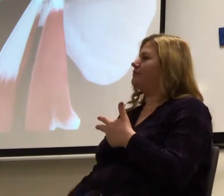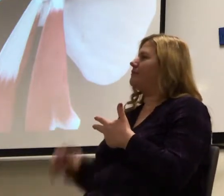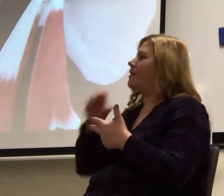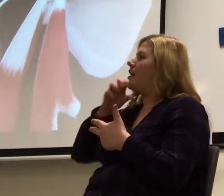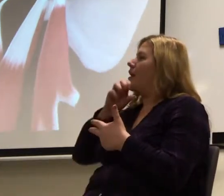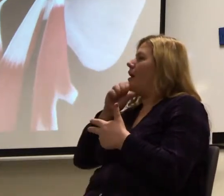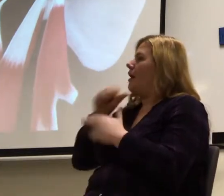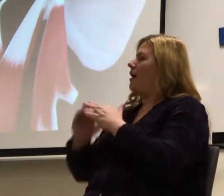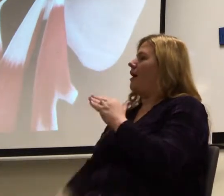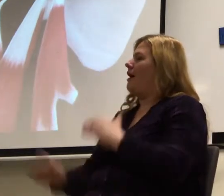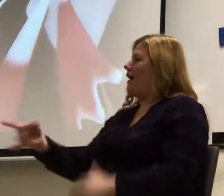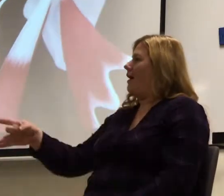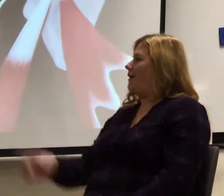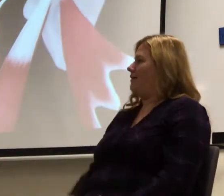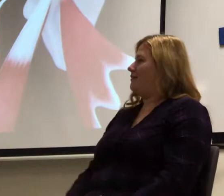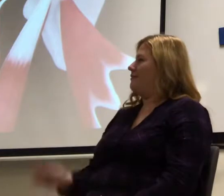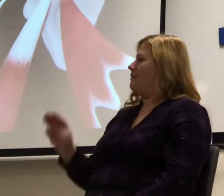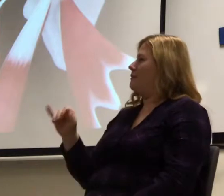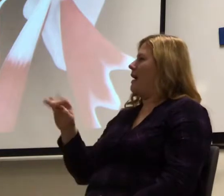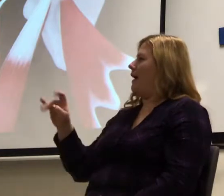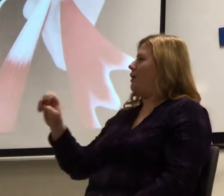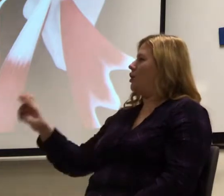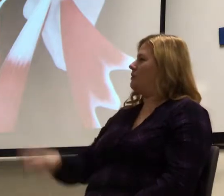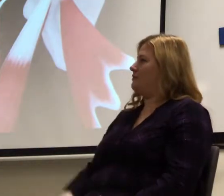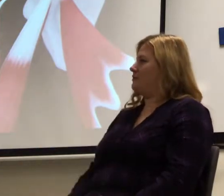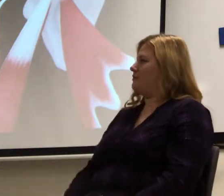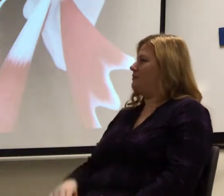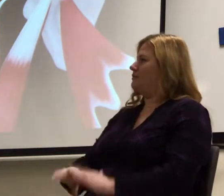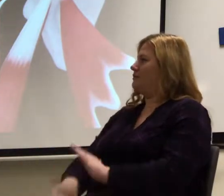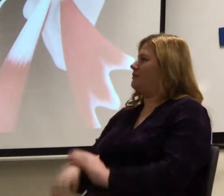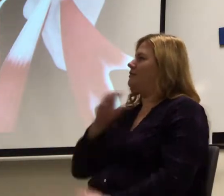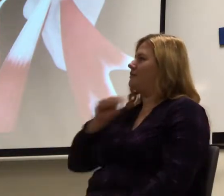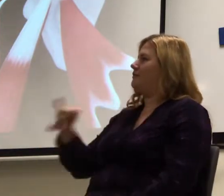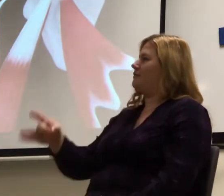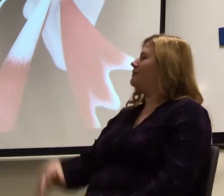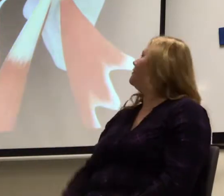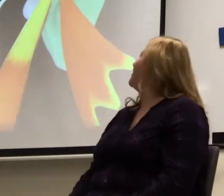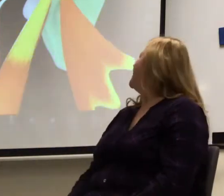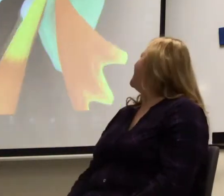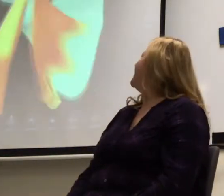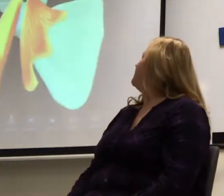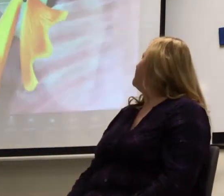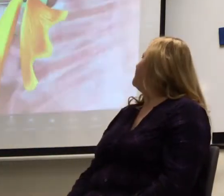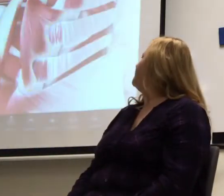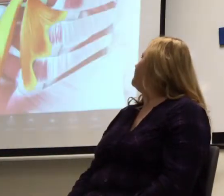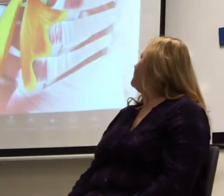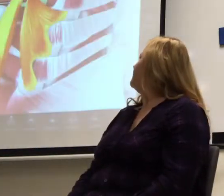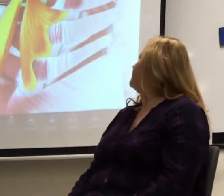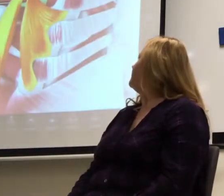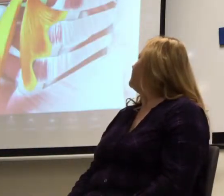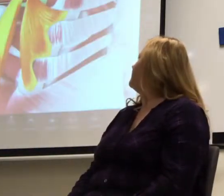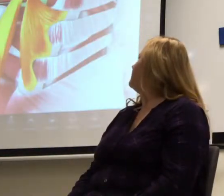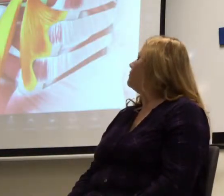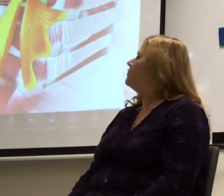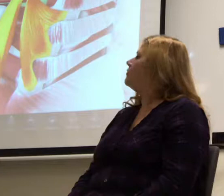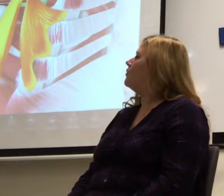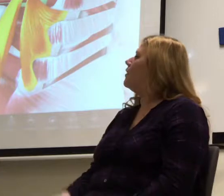Well, just list them for now. When we get to muscles, we're going to study all of them. So I just want to continue on. Today's a bone lecture.